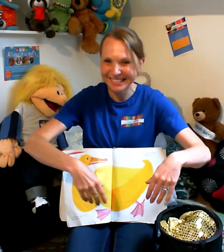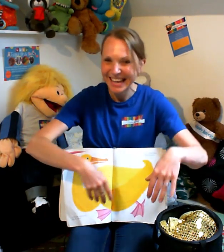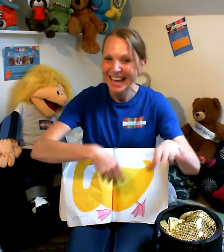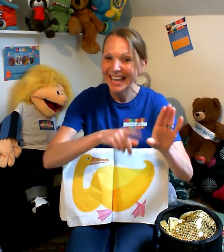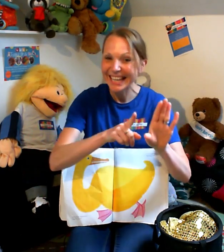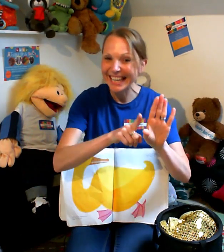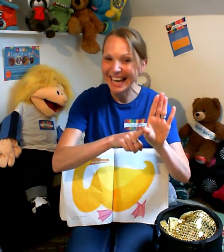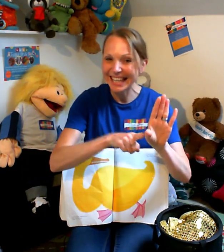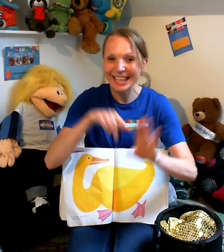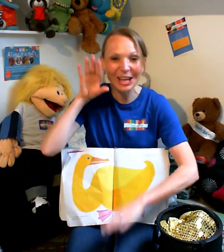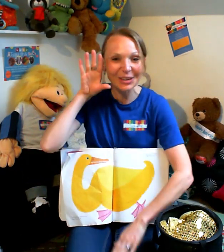Yeah.